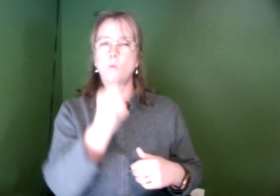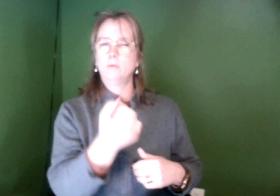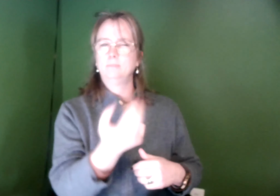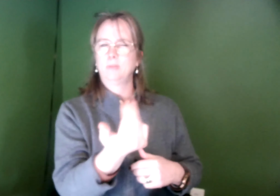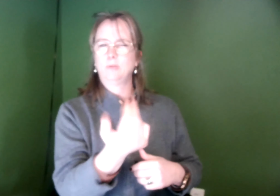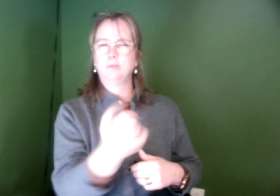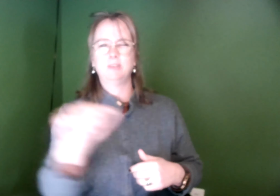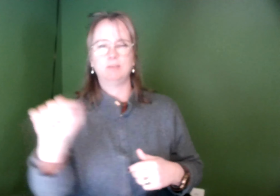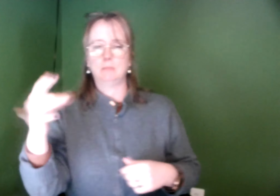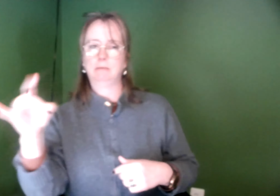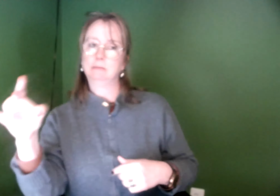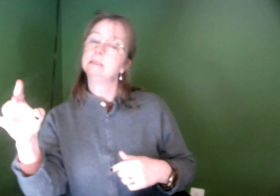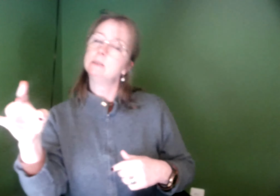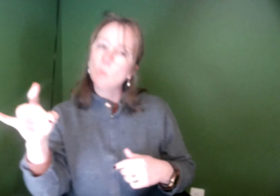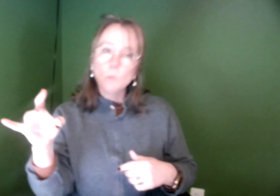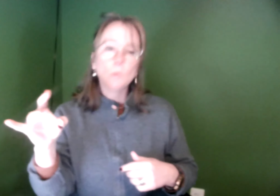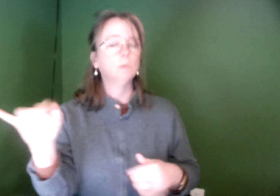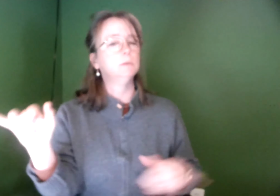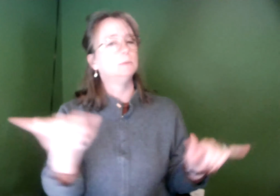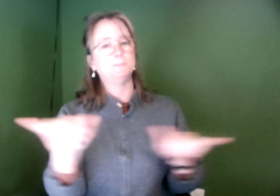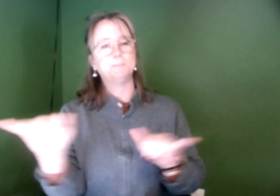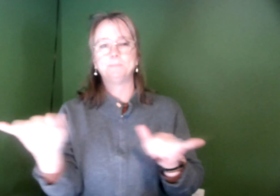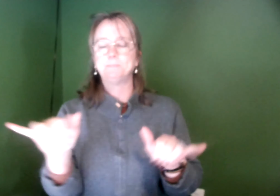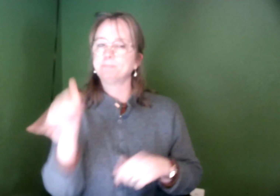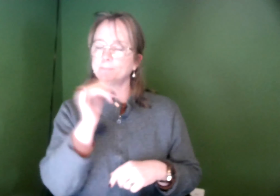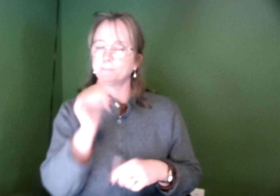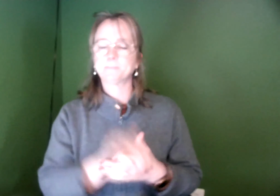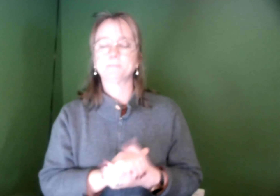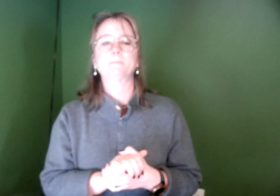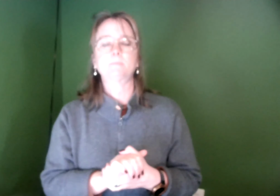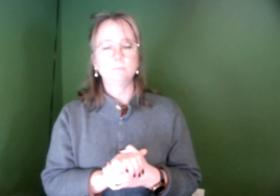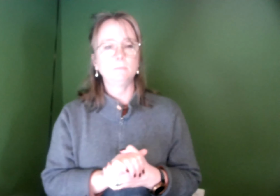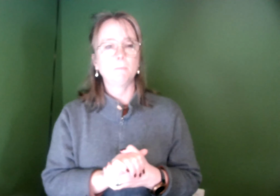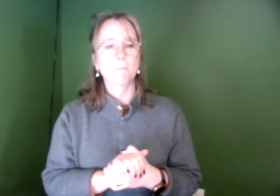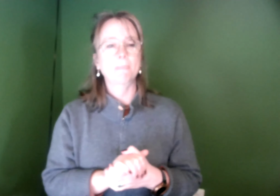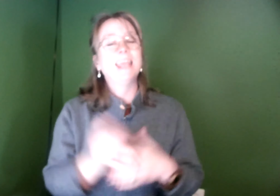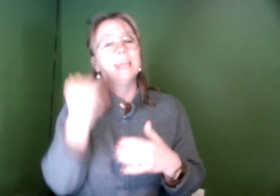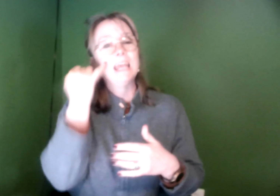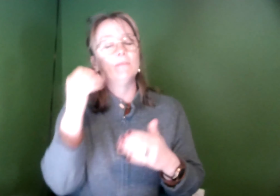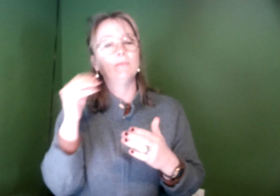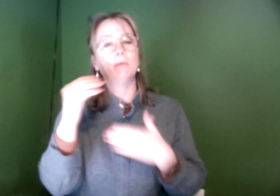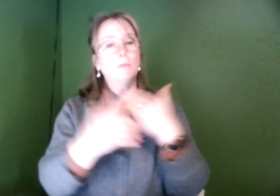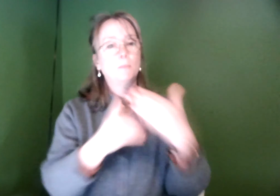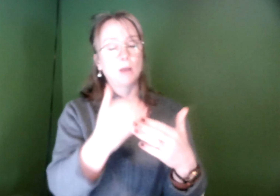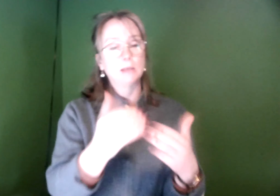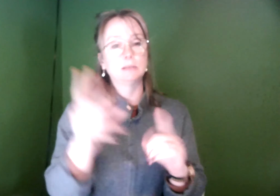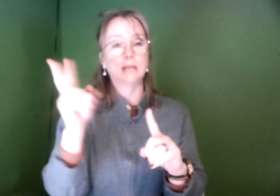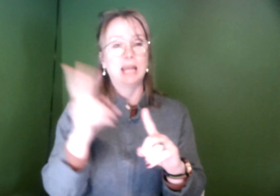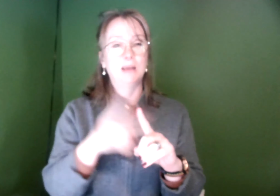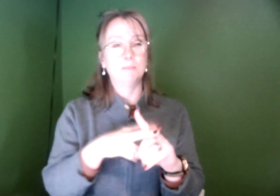thing. I think a very easy process or applications or assessment that you might